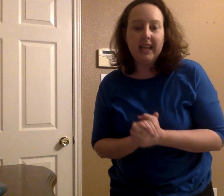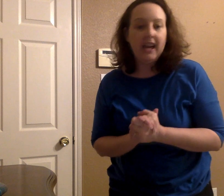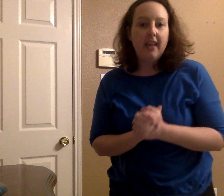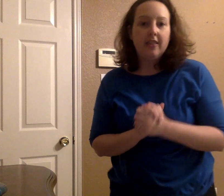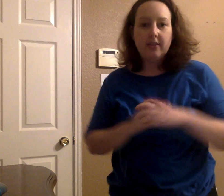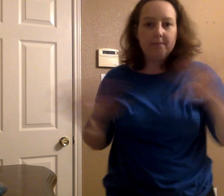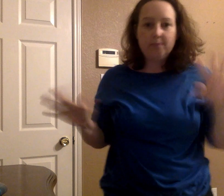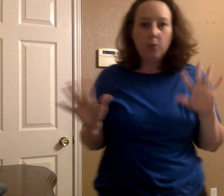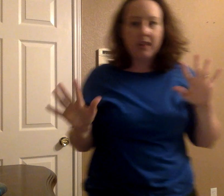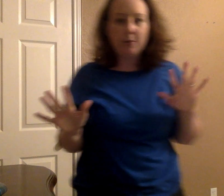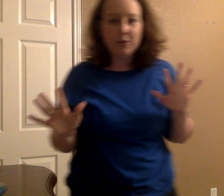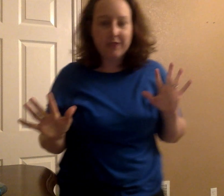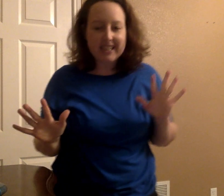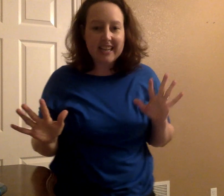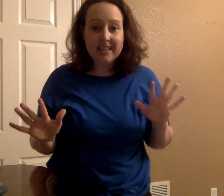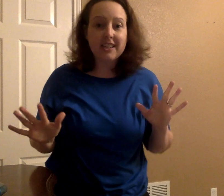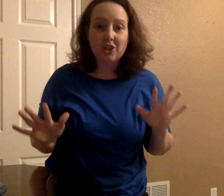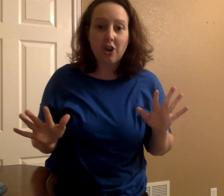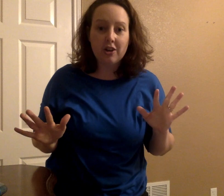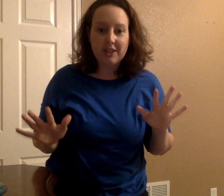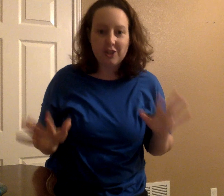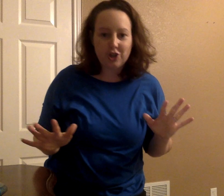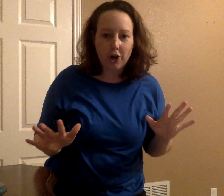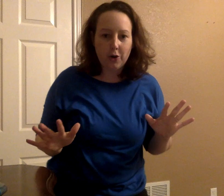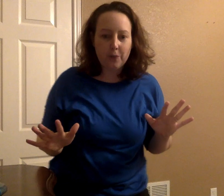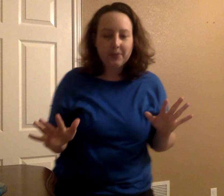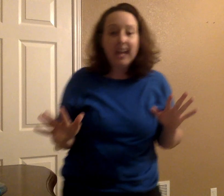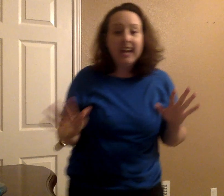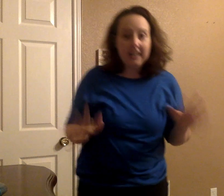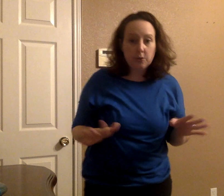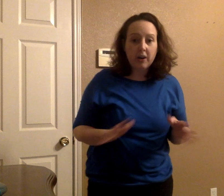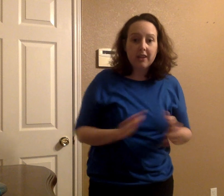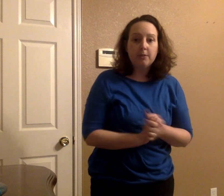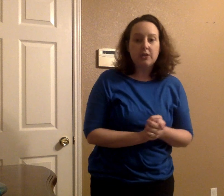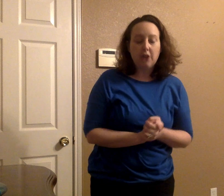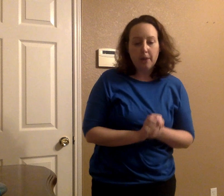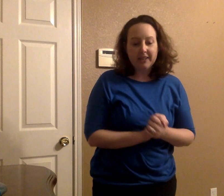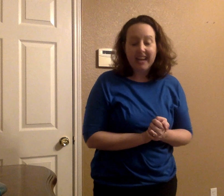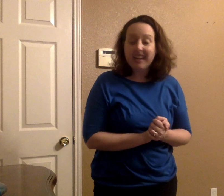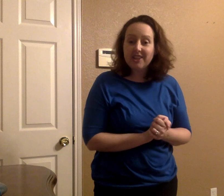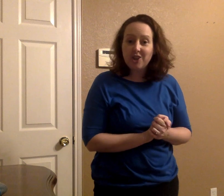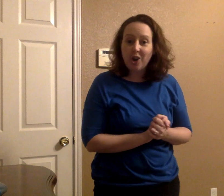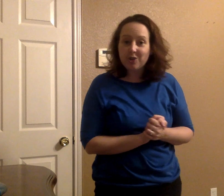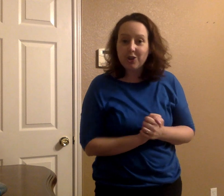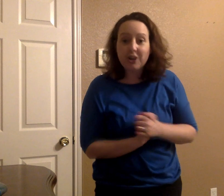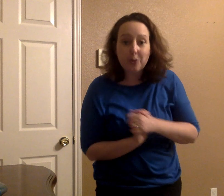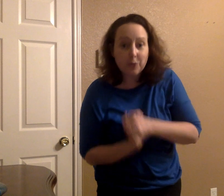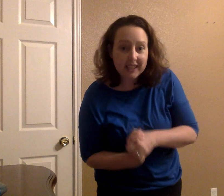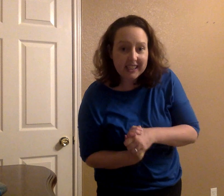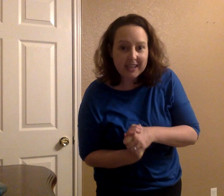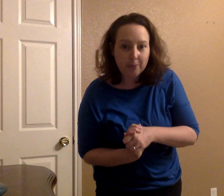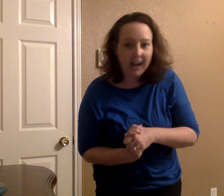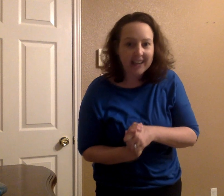one of the most fantastic songs in the show, it is one of the most complicated songs, so you're going to really need to practice,